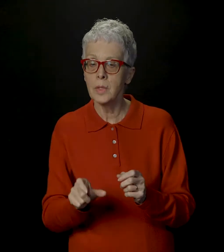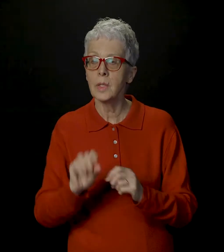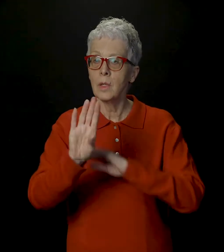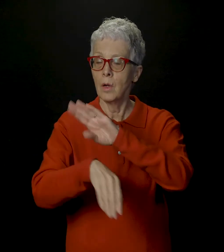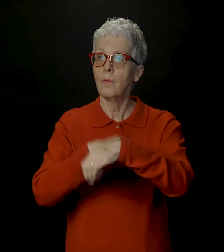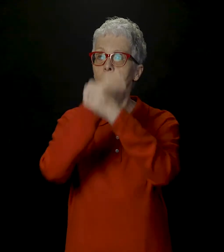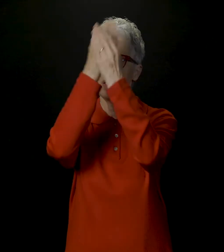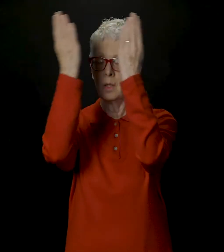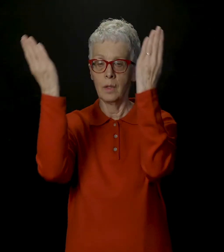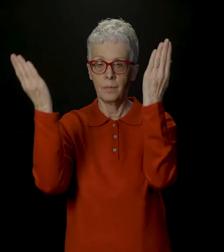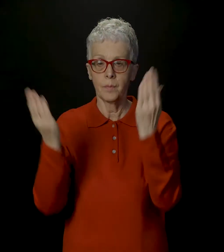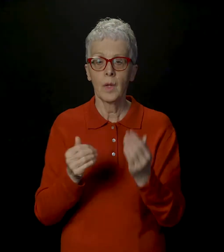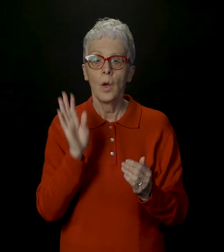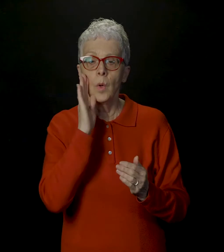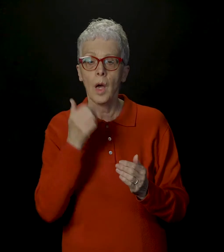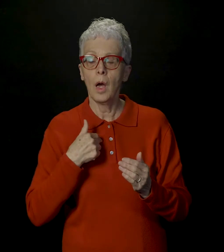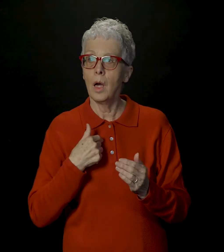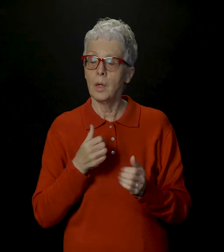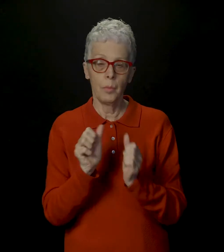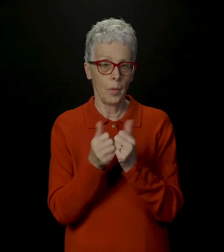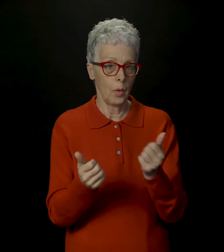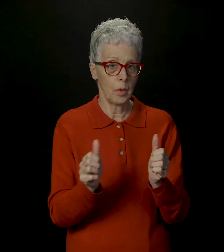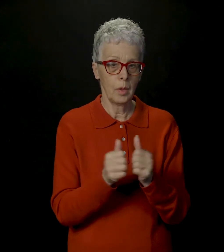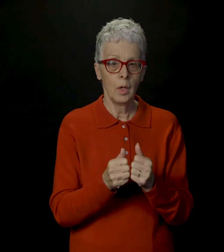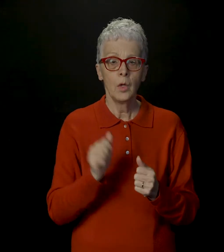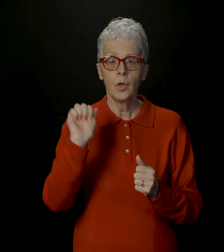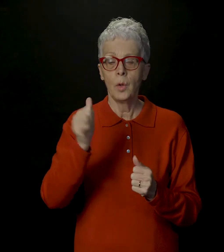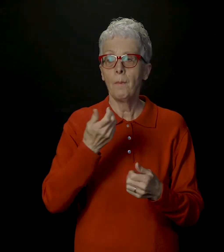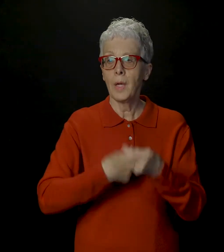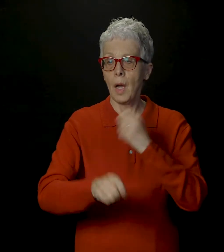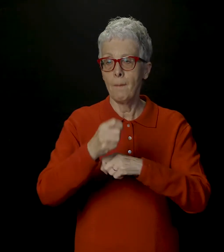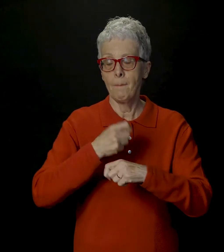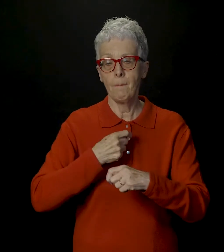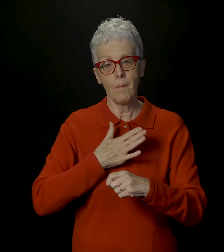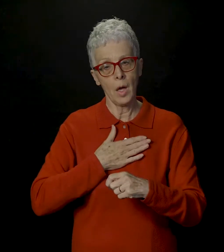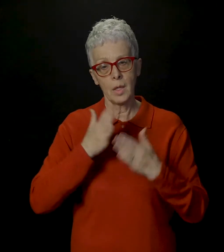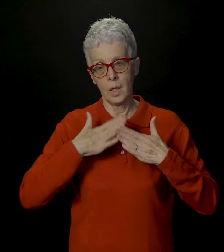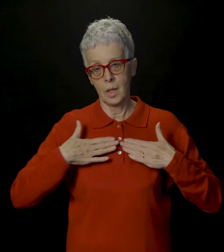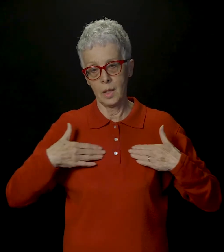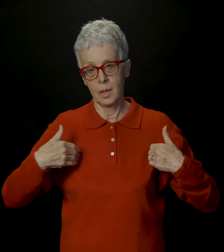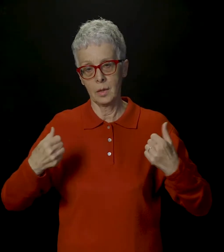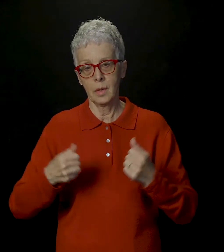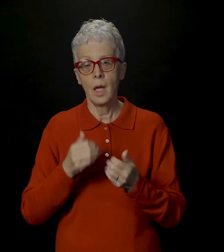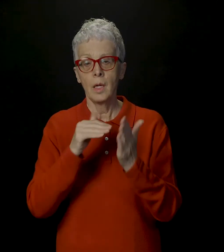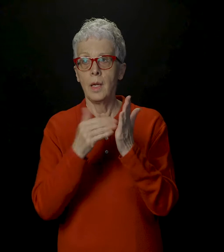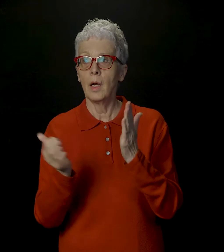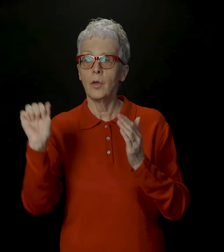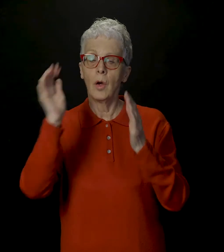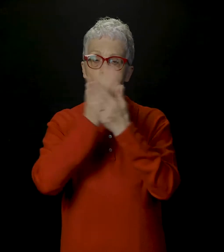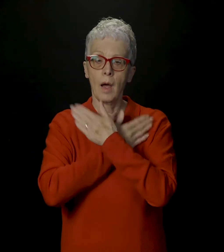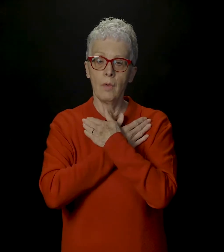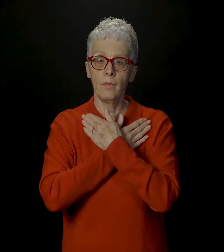citizen of heaven When I was broken You were my healing Now your